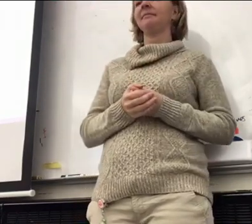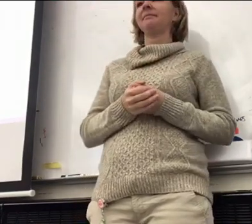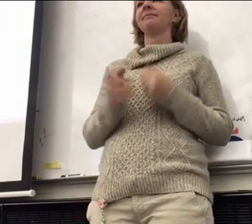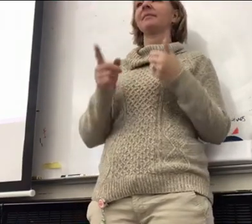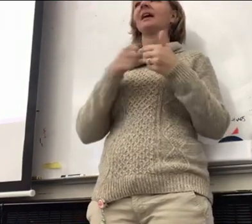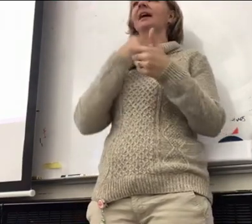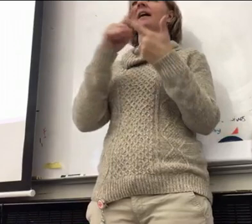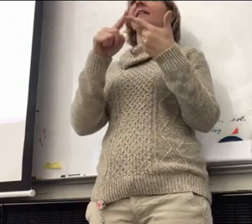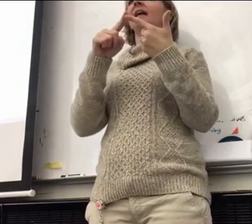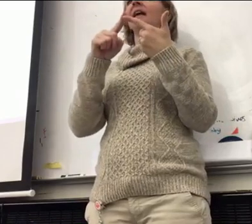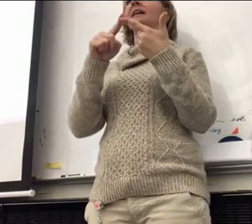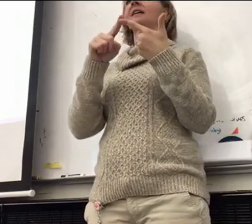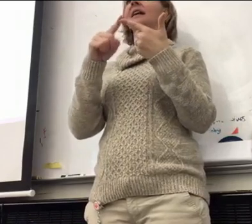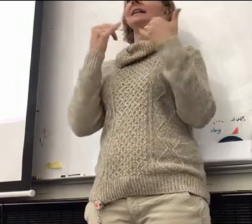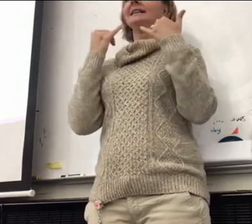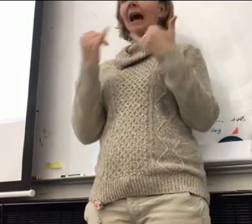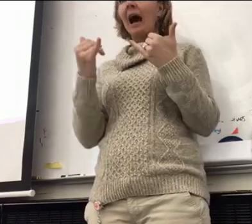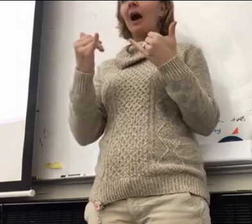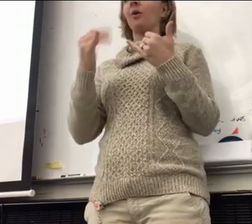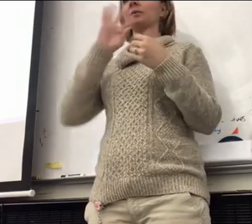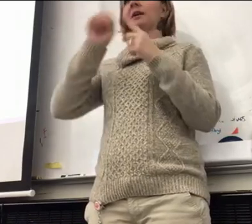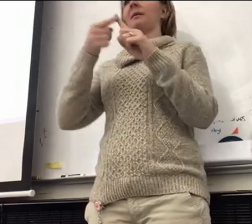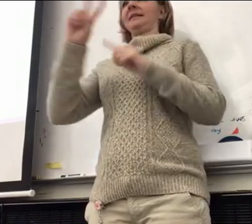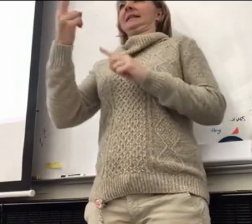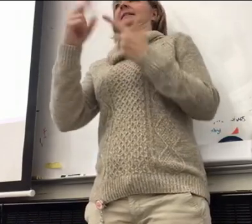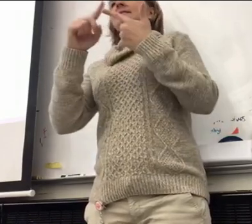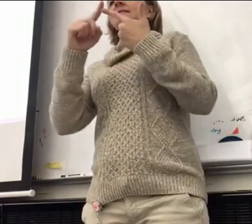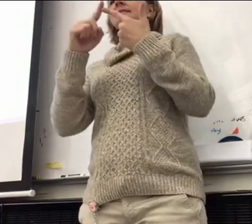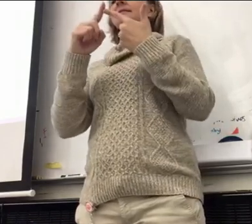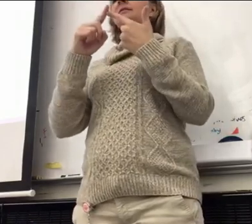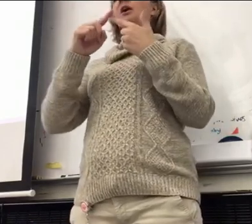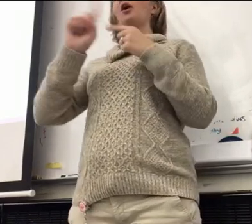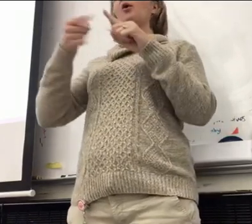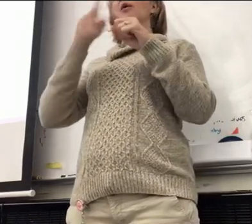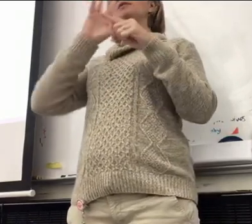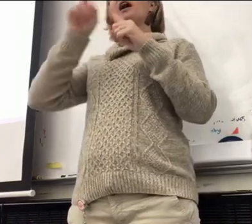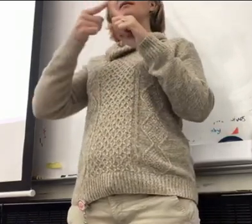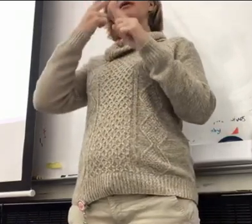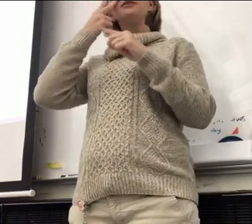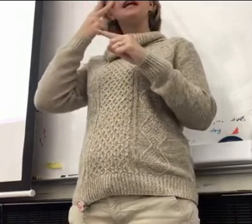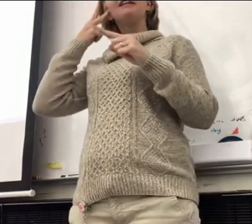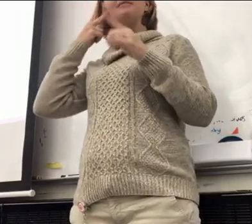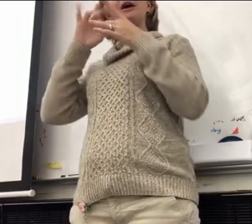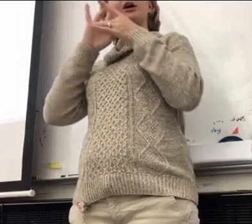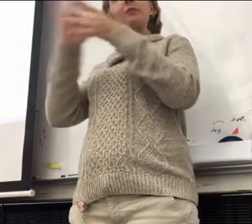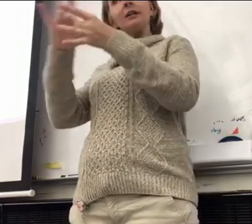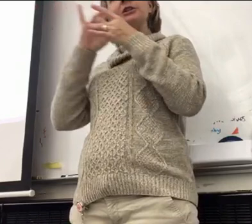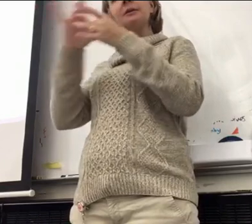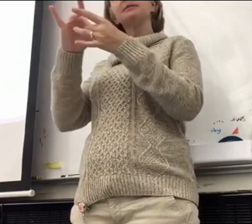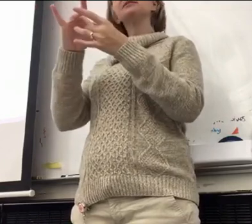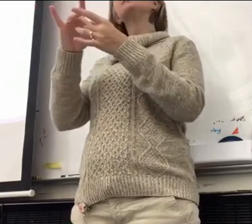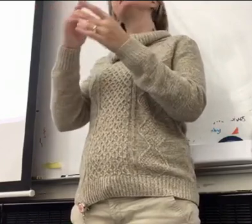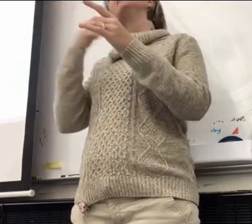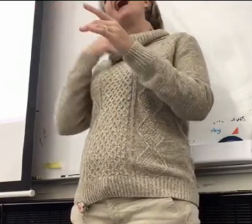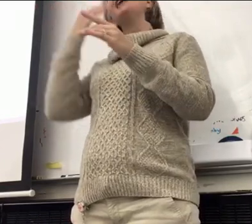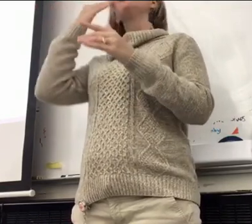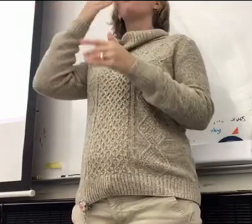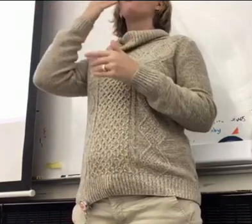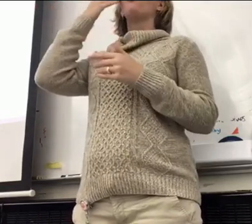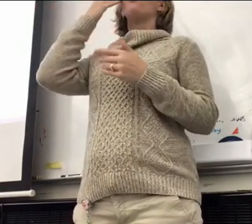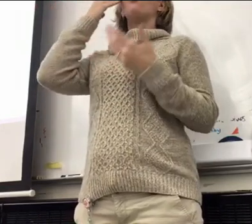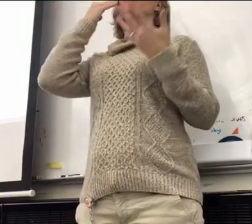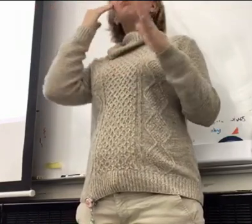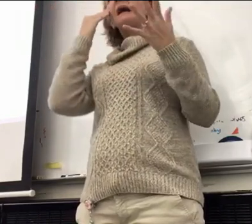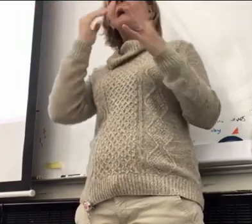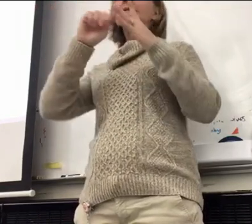And then we're going to go into the next one right now. Now, when we talk about Native American relationships, okay, and I know that we